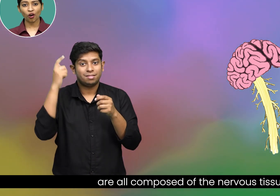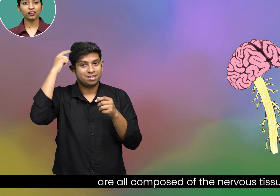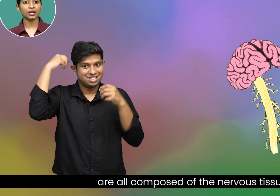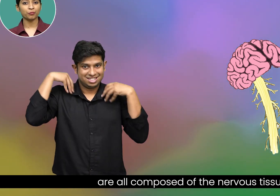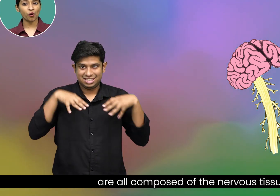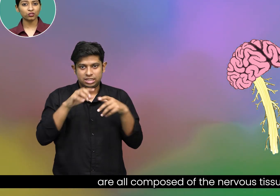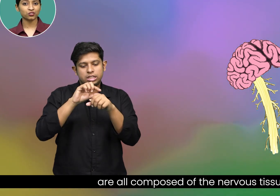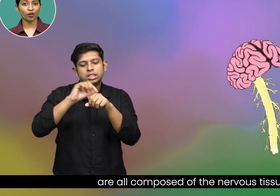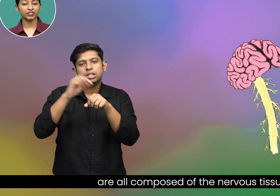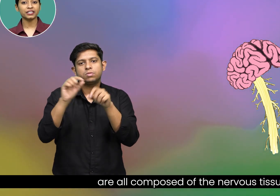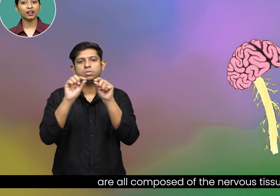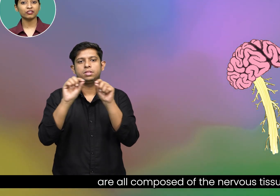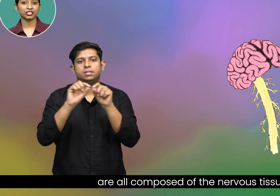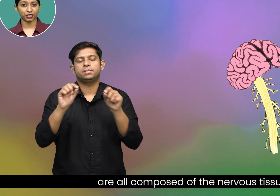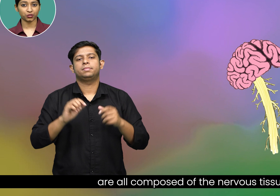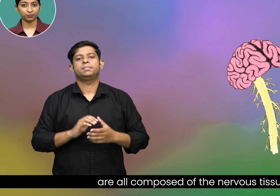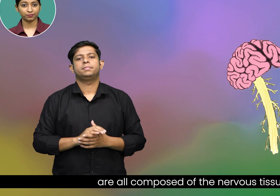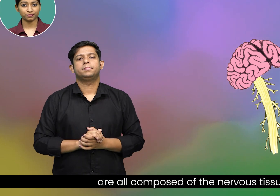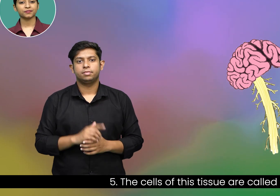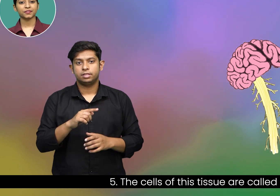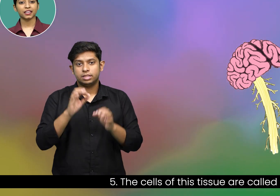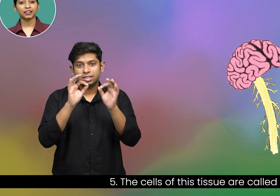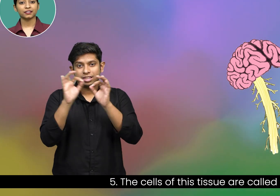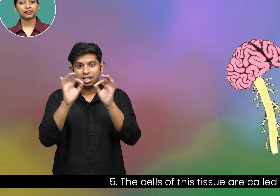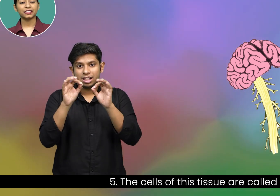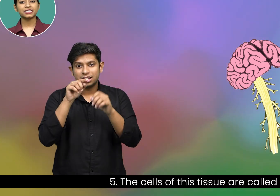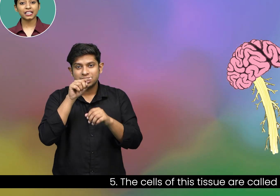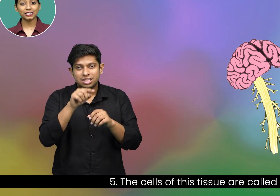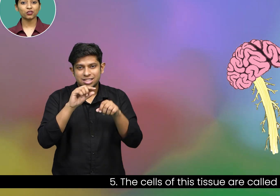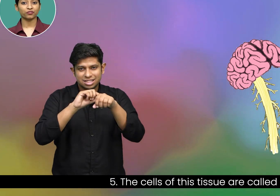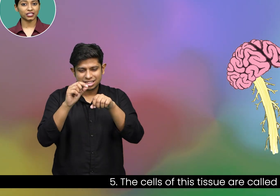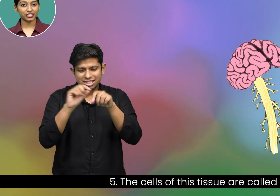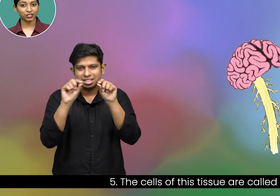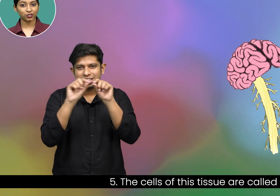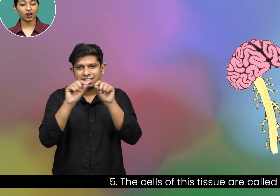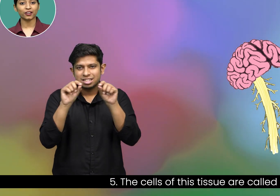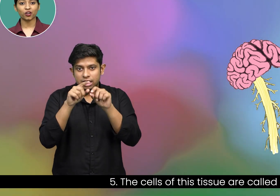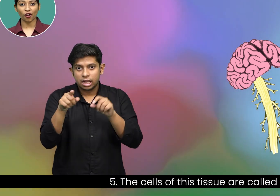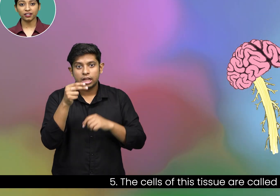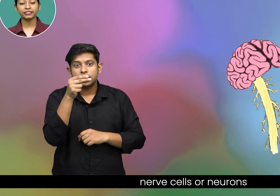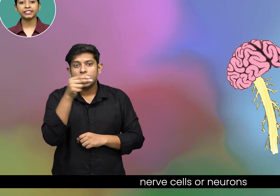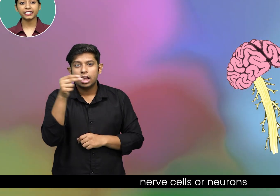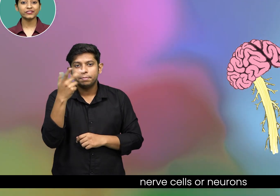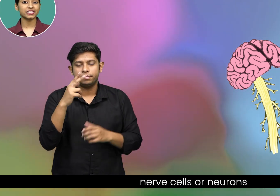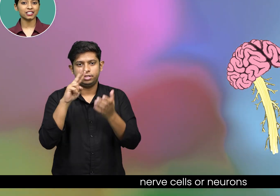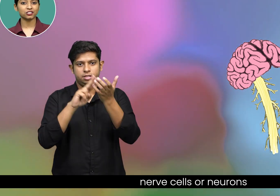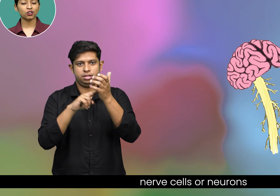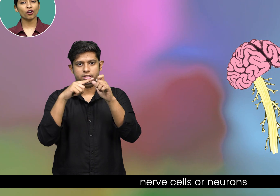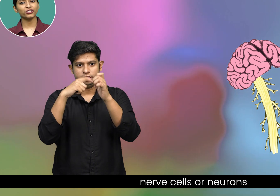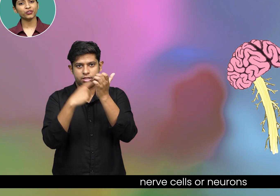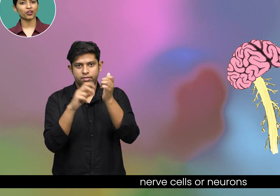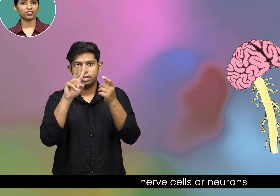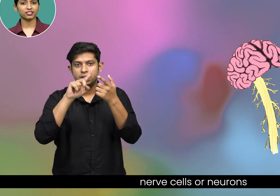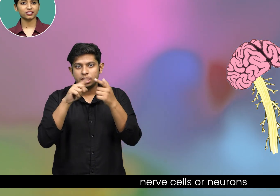are all composed of the nervous tissue. The cells of this tissue are called nerve cells